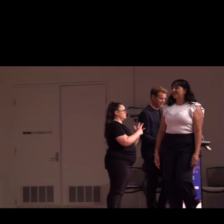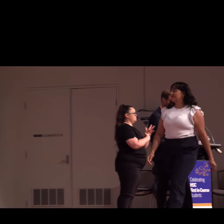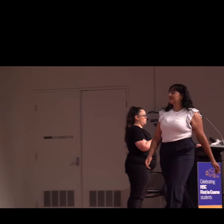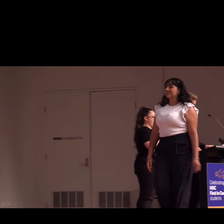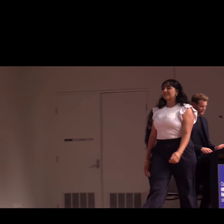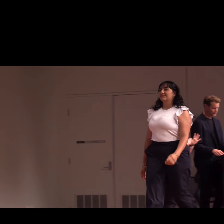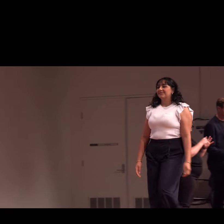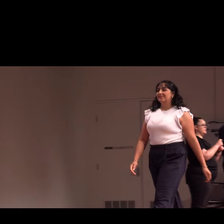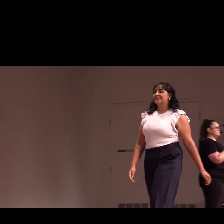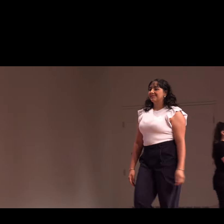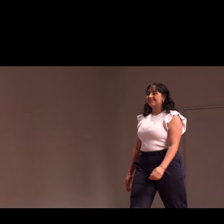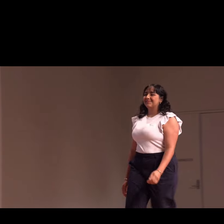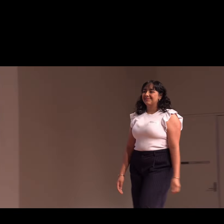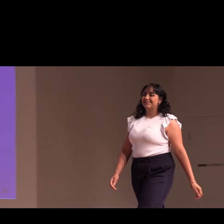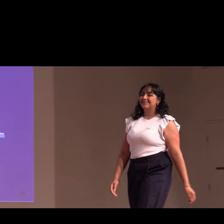Languages.